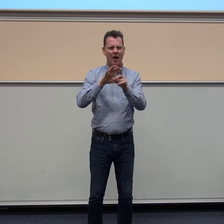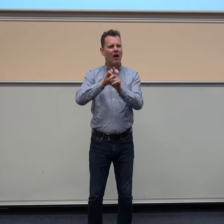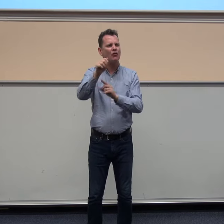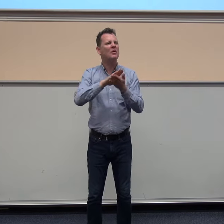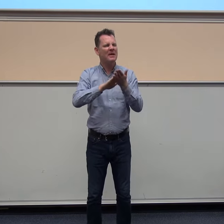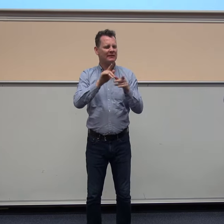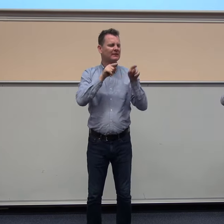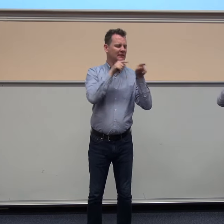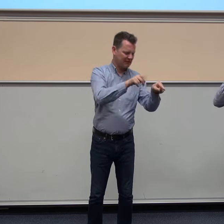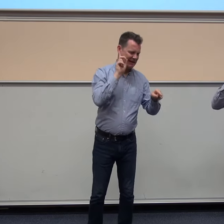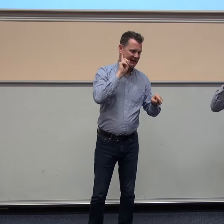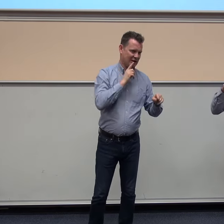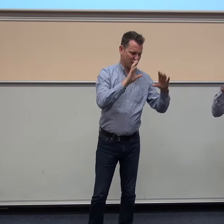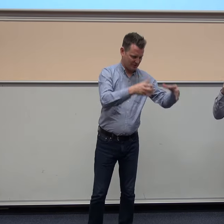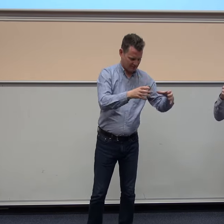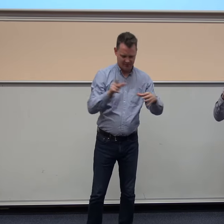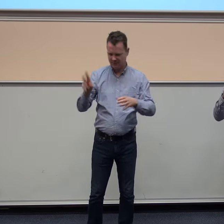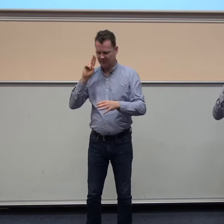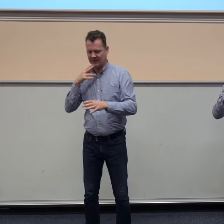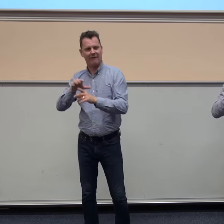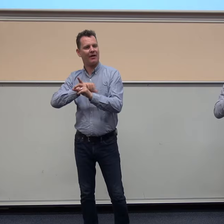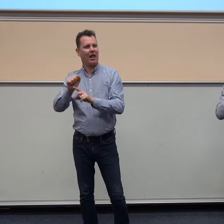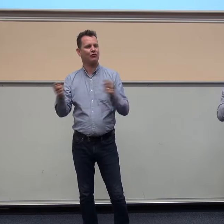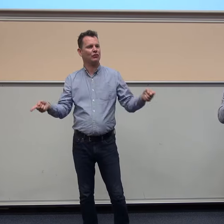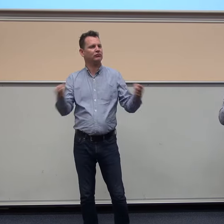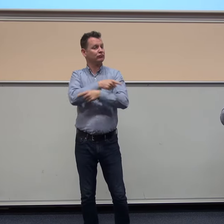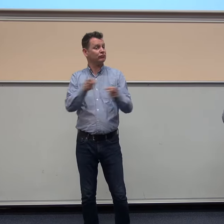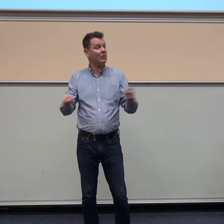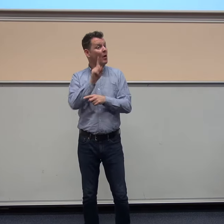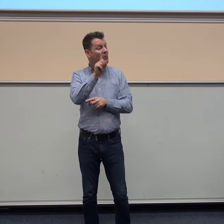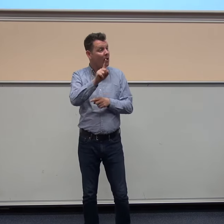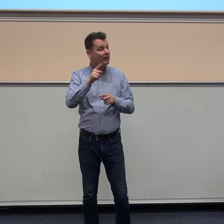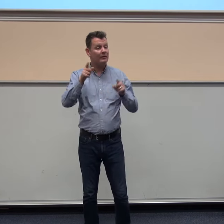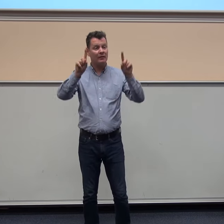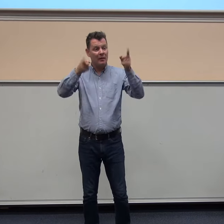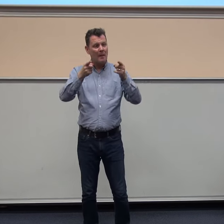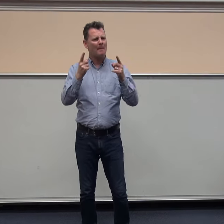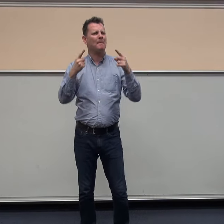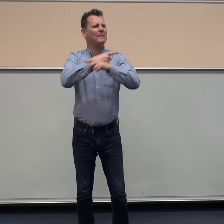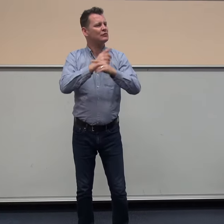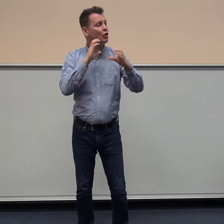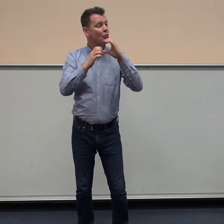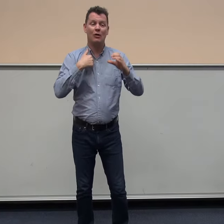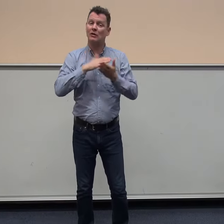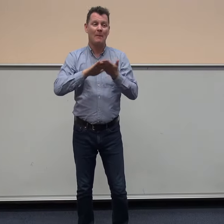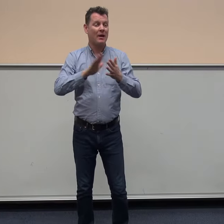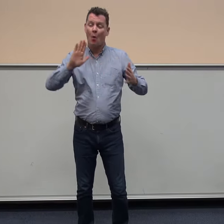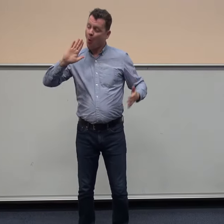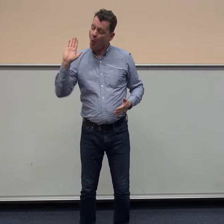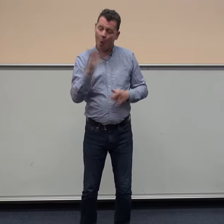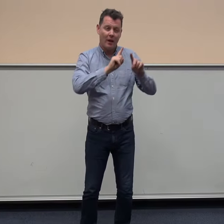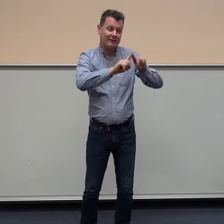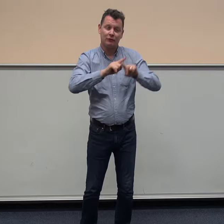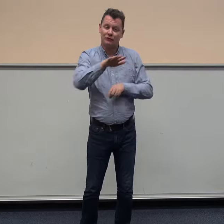cultures, but also by miscommunication, I mean any instance in which communication fails. So not just when there's